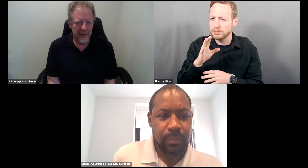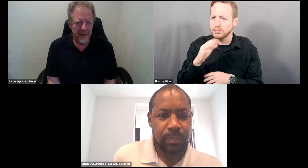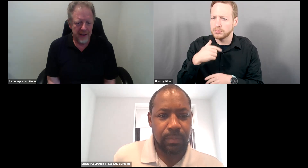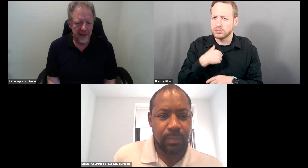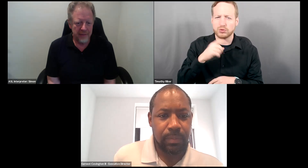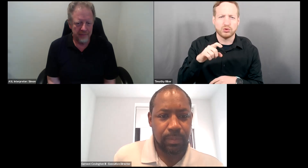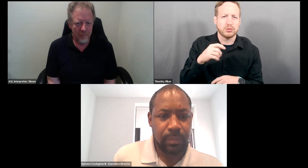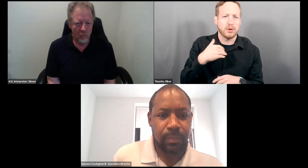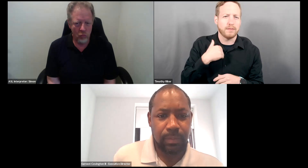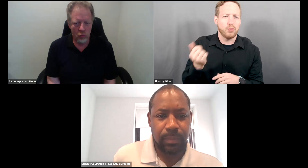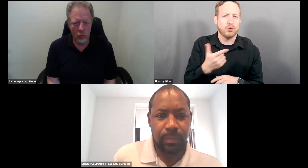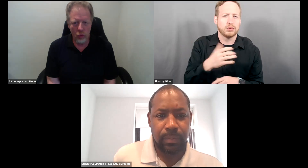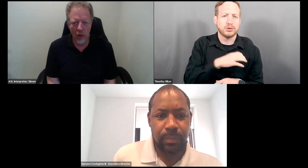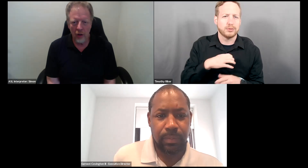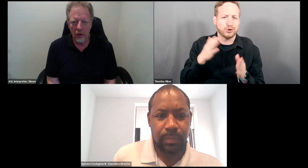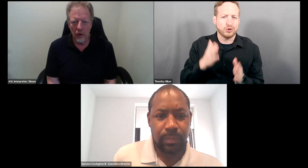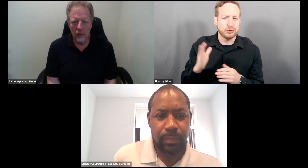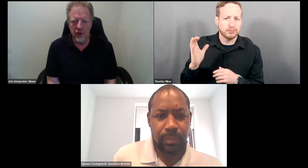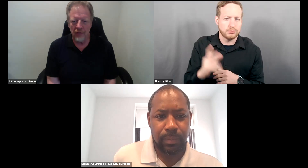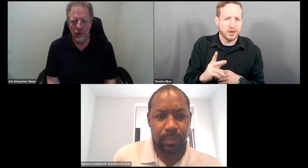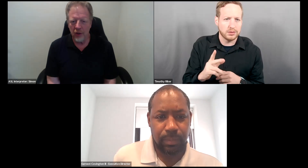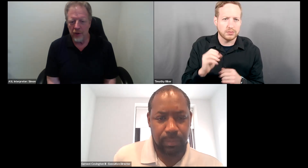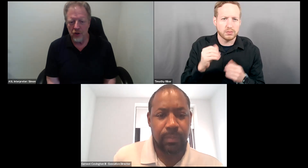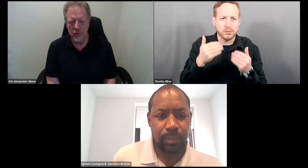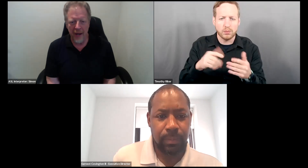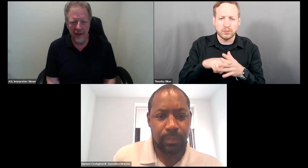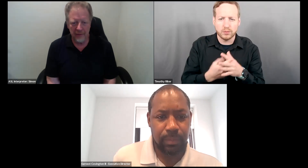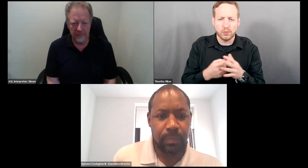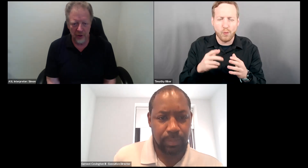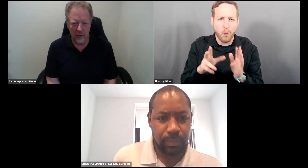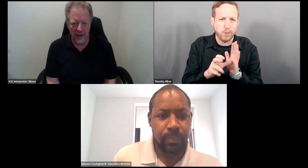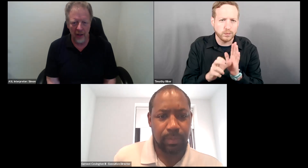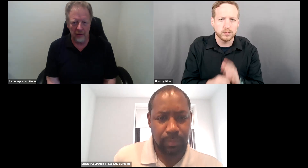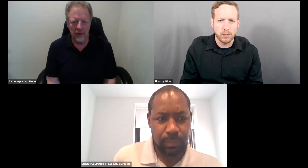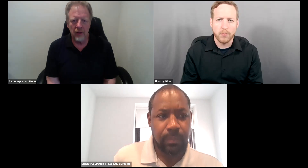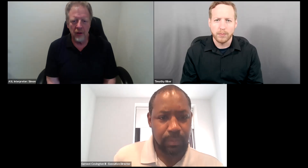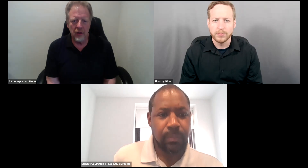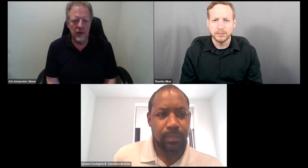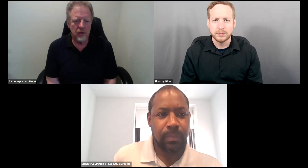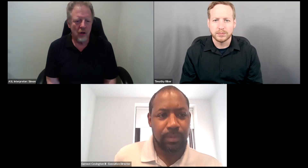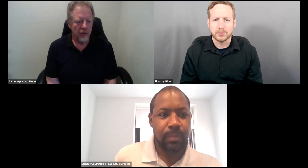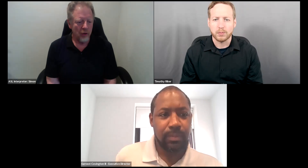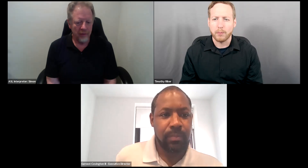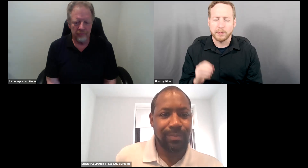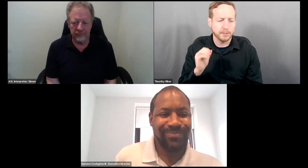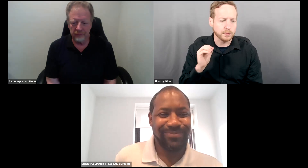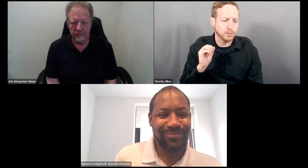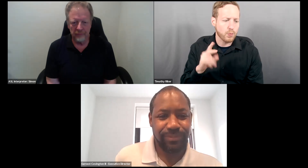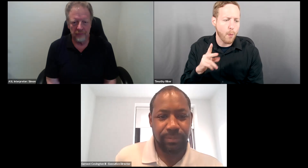And I see we should have all the commissioners back so we can start